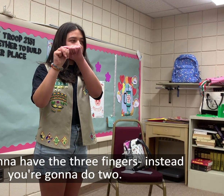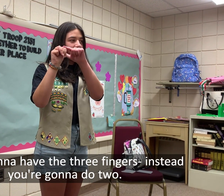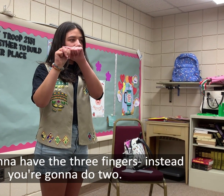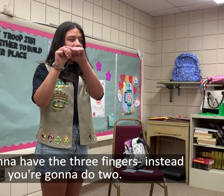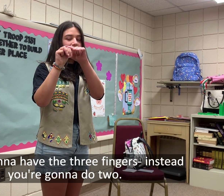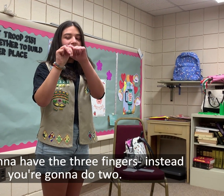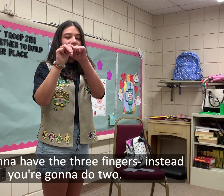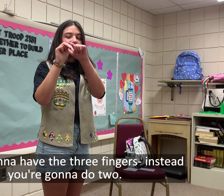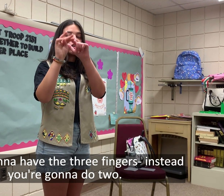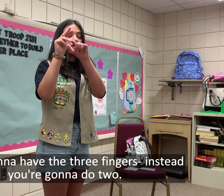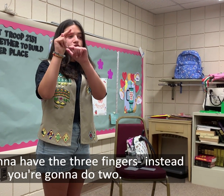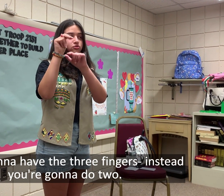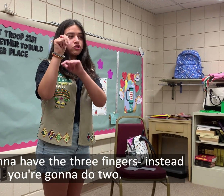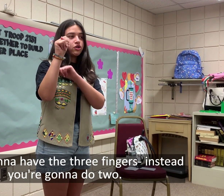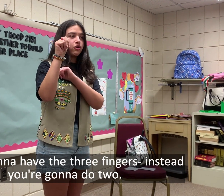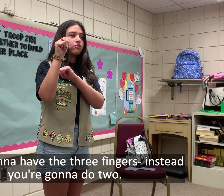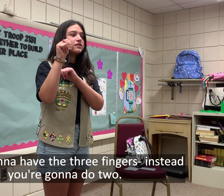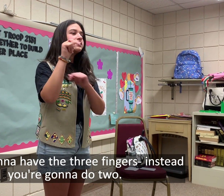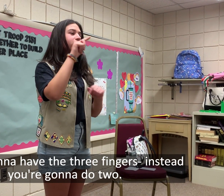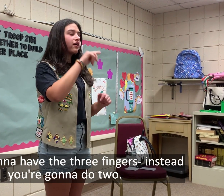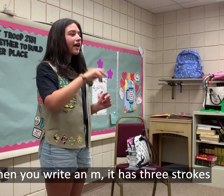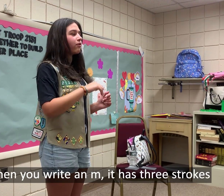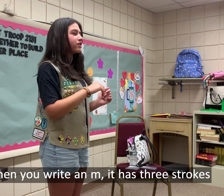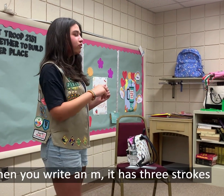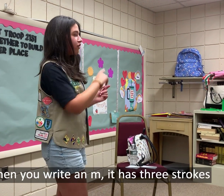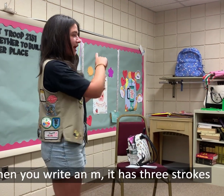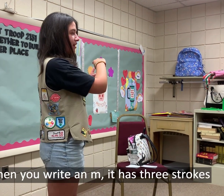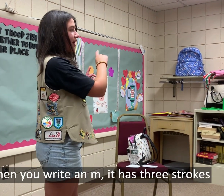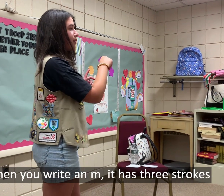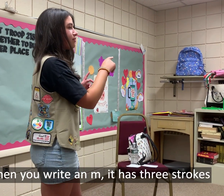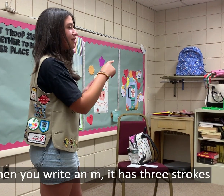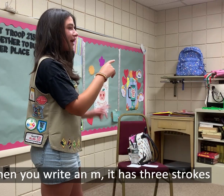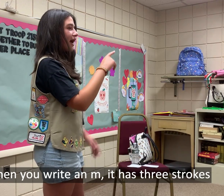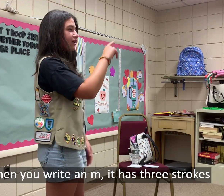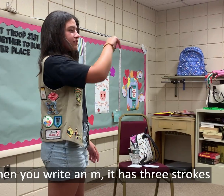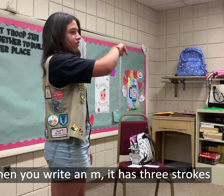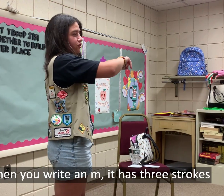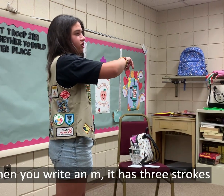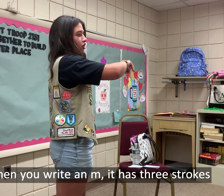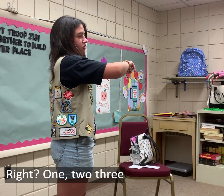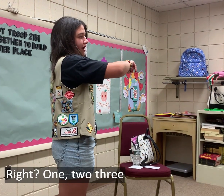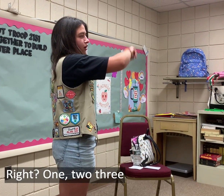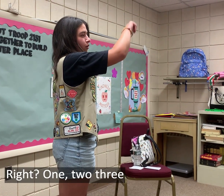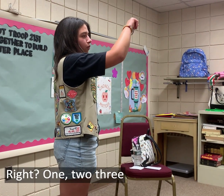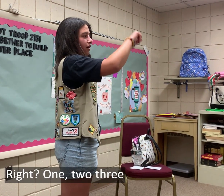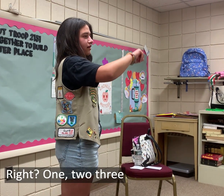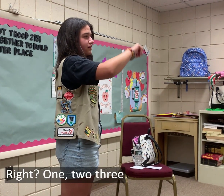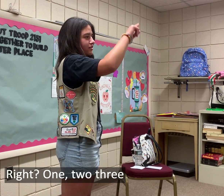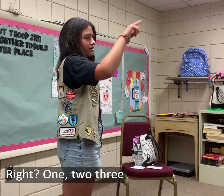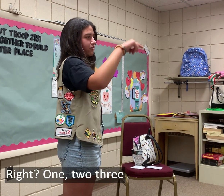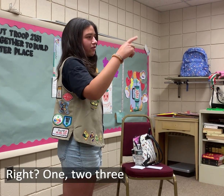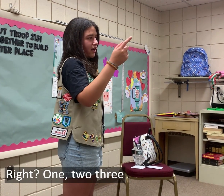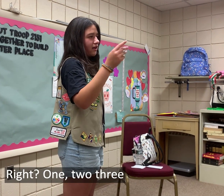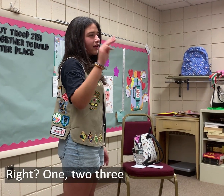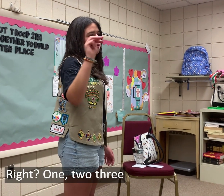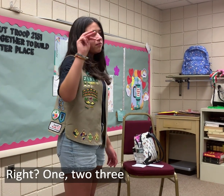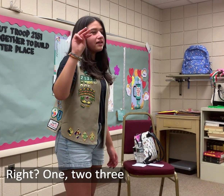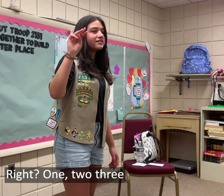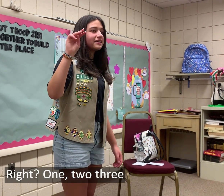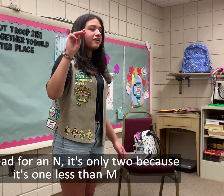fingers. Instead, you're going to do 2. So like how when you write an M, it has 3 strokes, right? 1, 2, 3. But instead, for